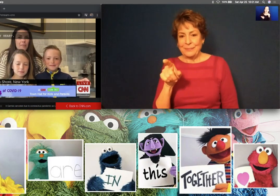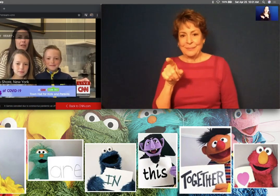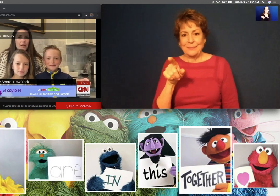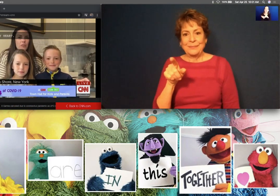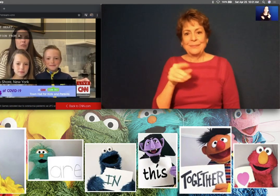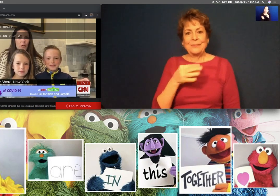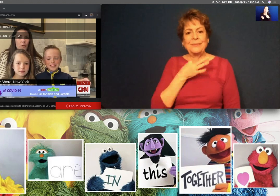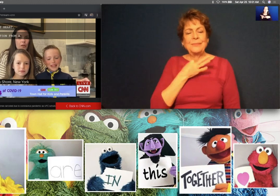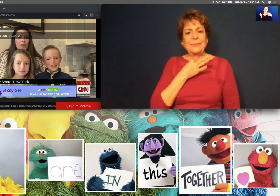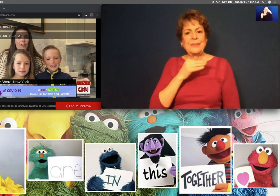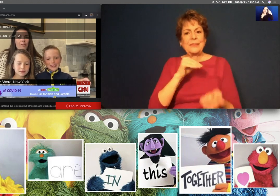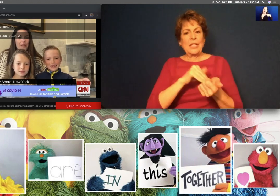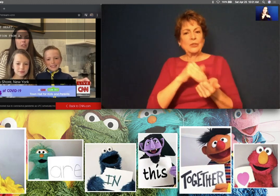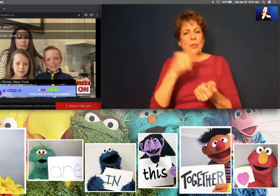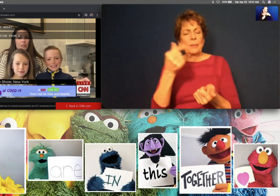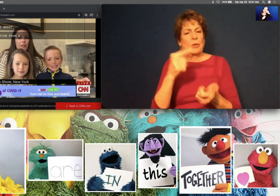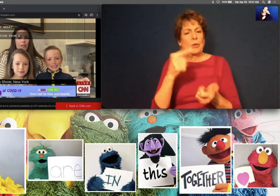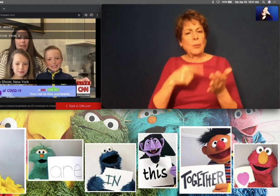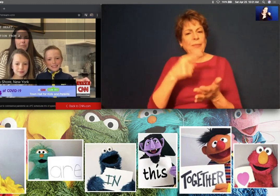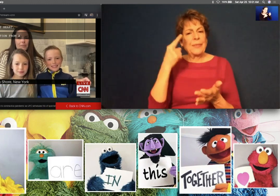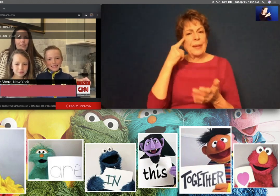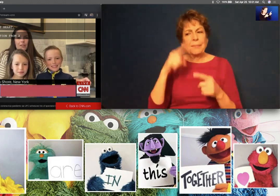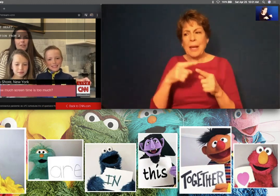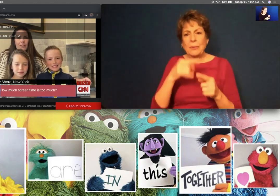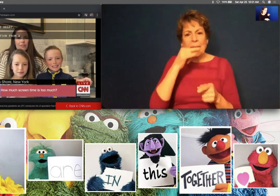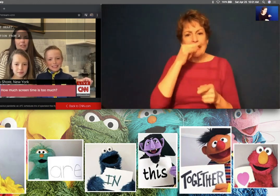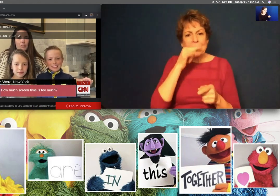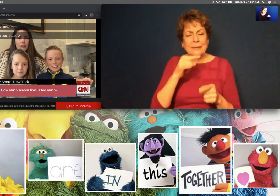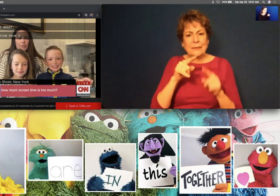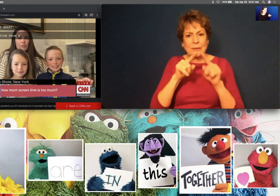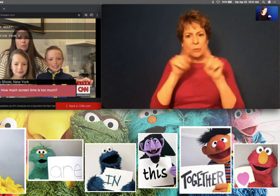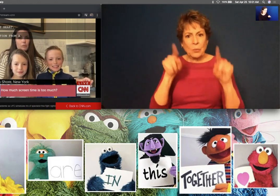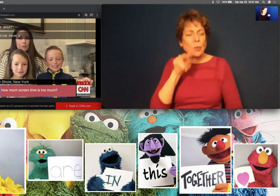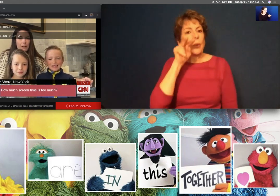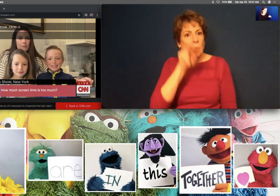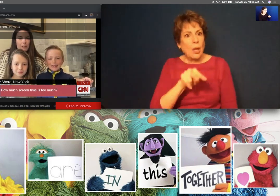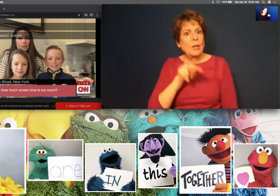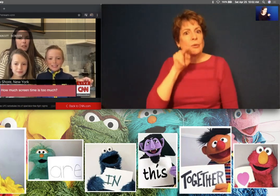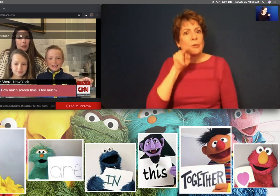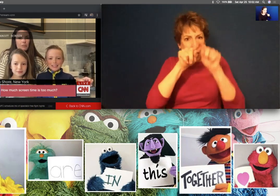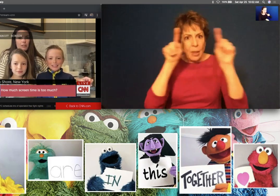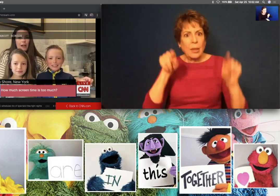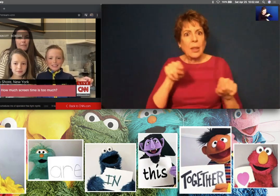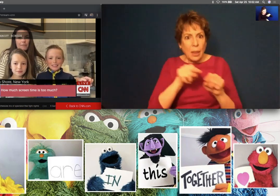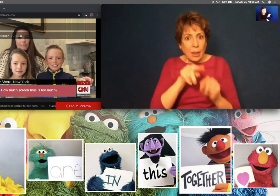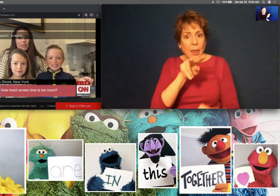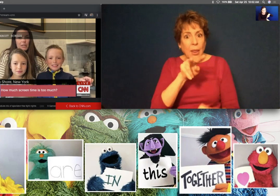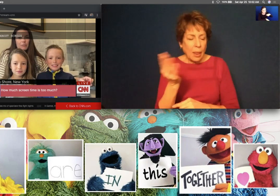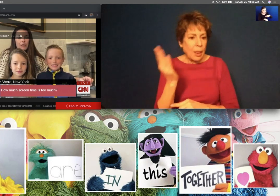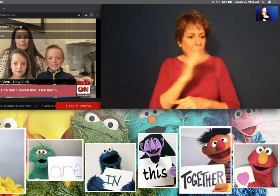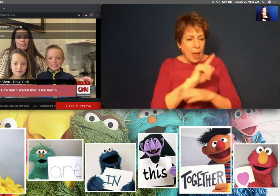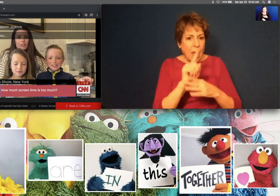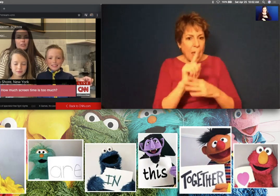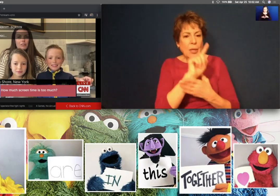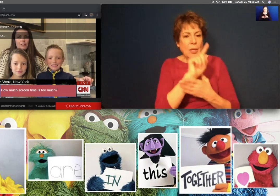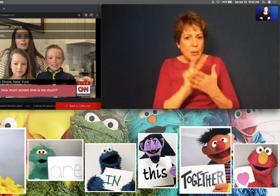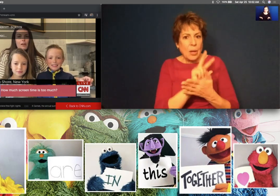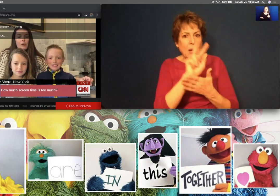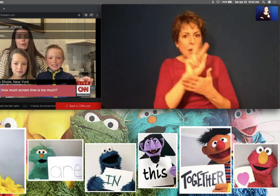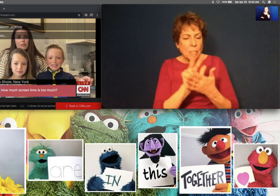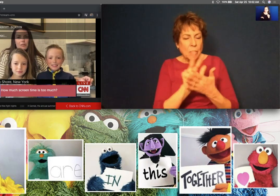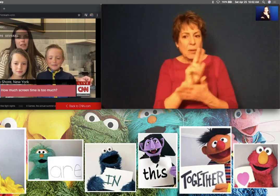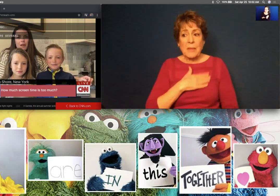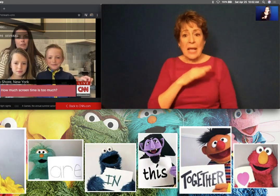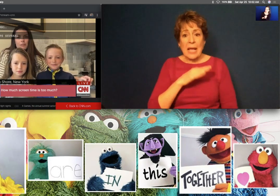How does Dr. Gupta feel about kids and screen time in our new normal? My children are on laptops for several hours each day for schoolwork, which